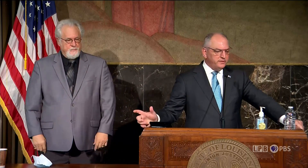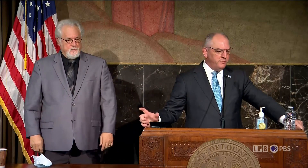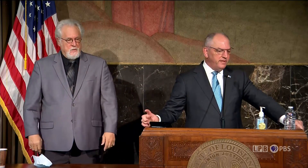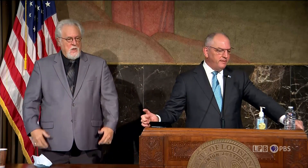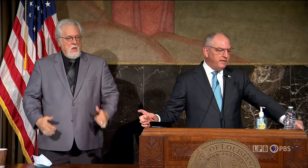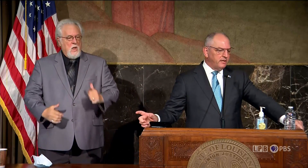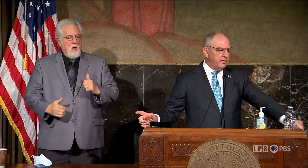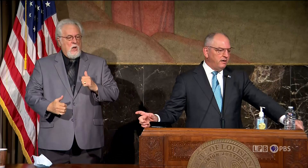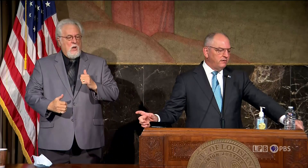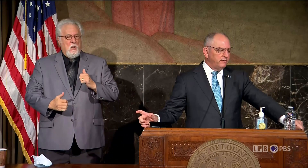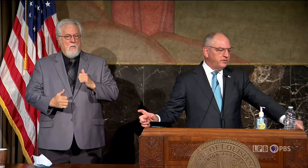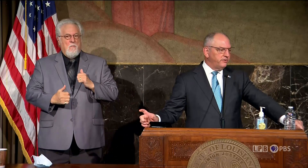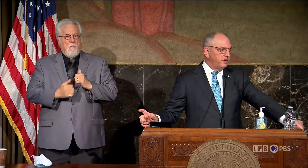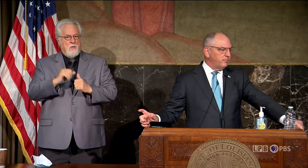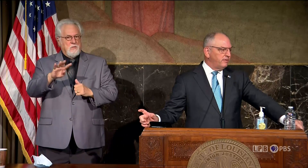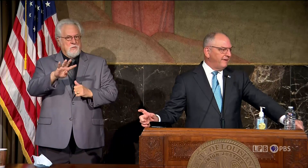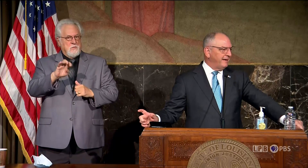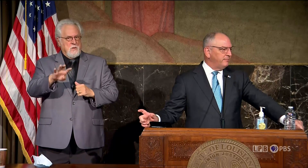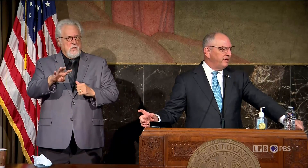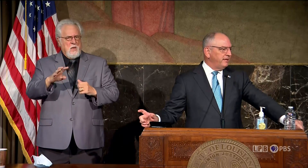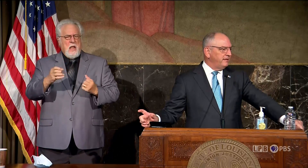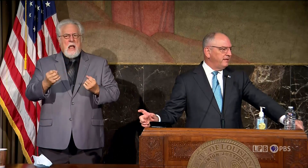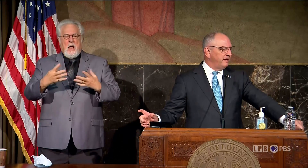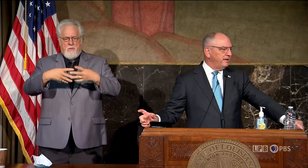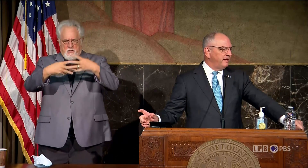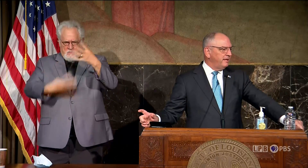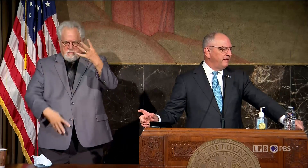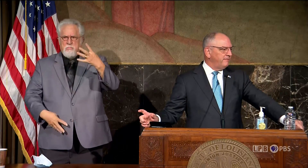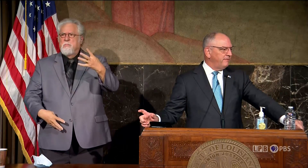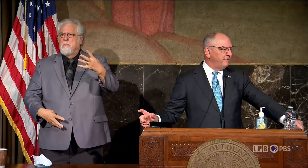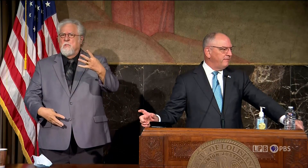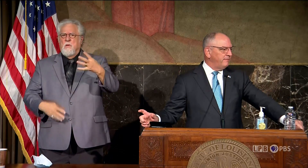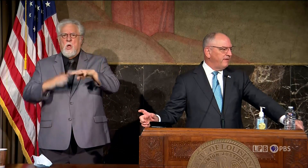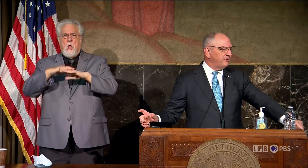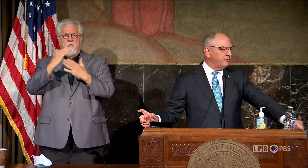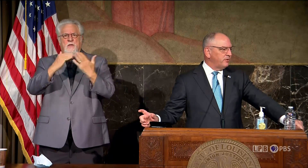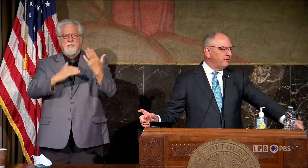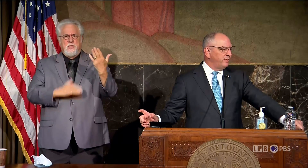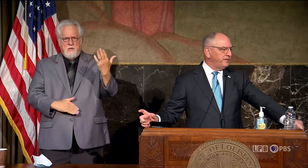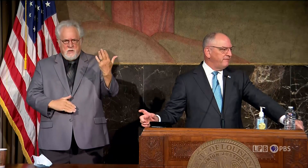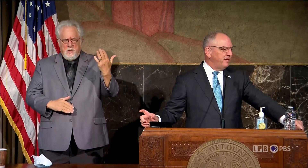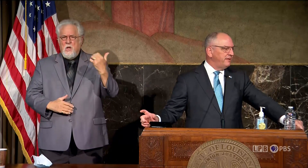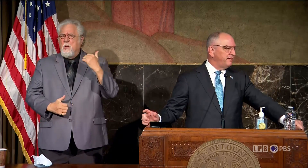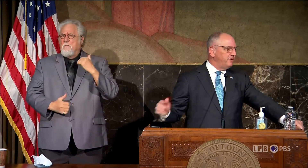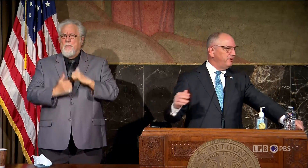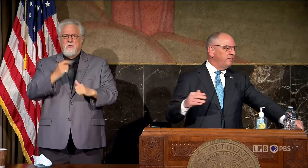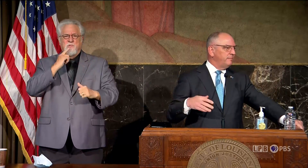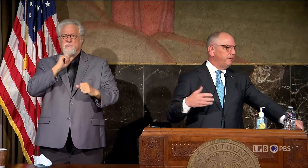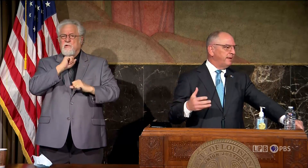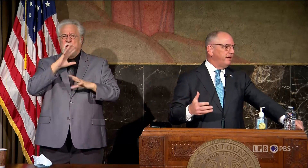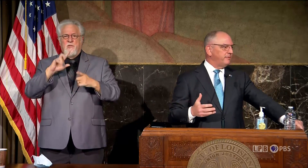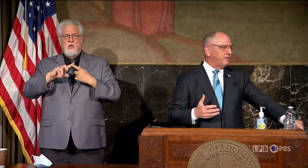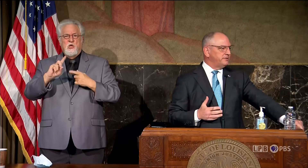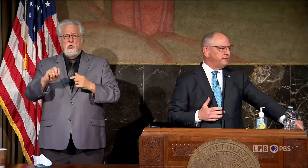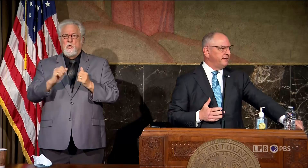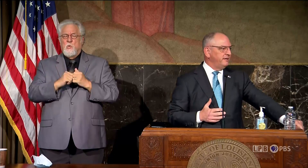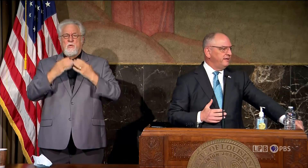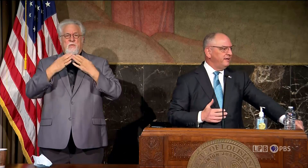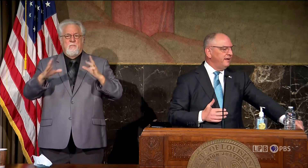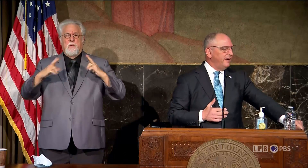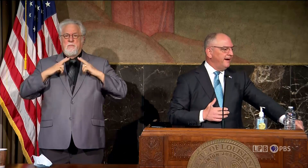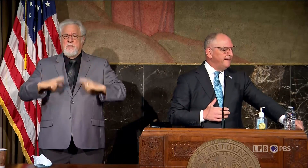most questionable thing about the call is the sheer number of items in it, and the vast majority of which have nothing to do with the public health